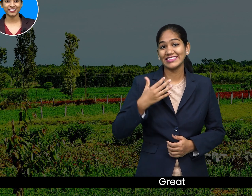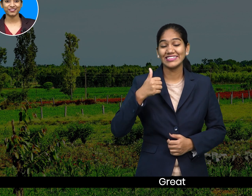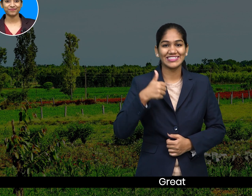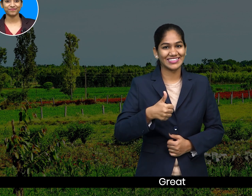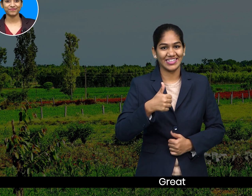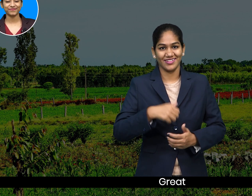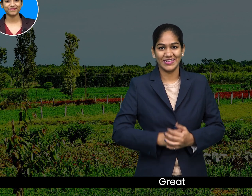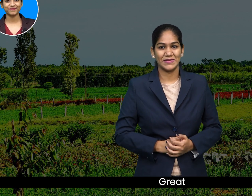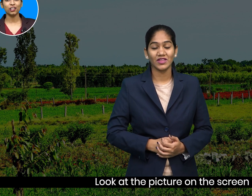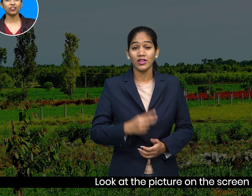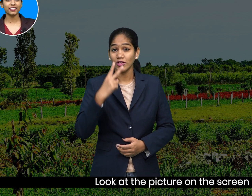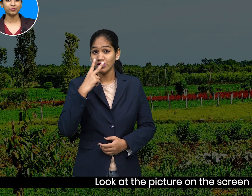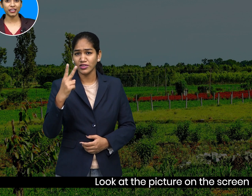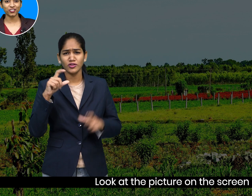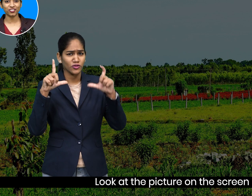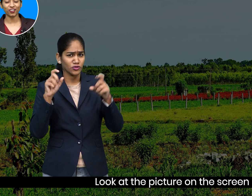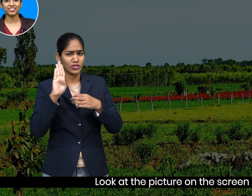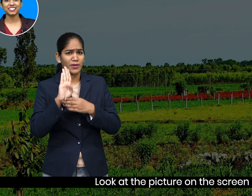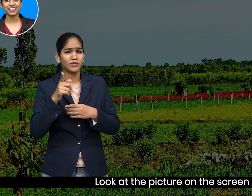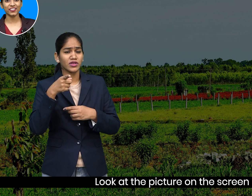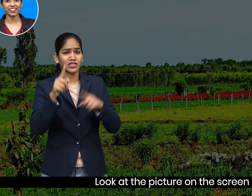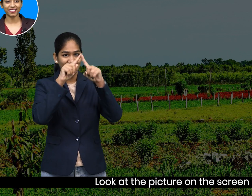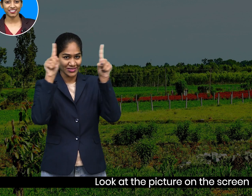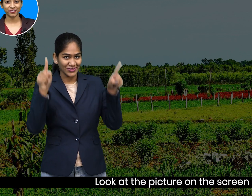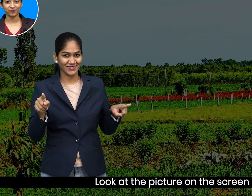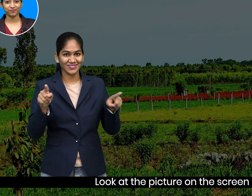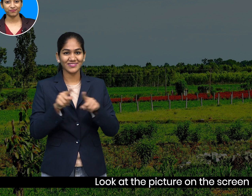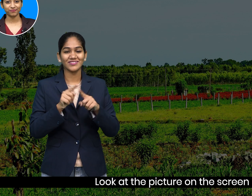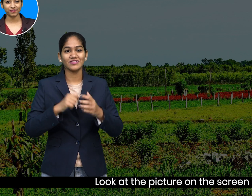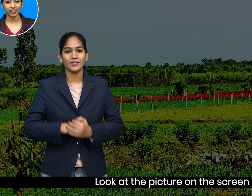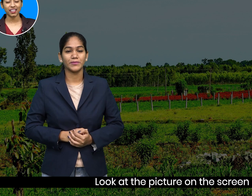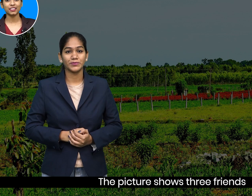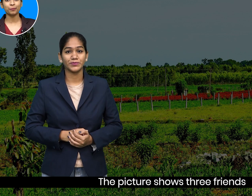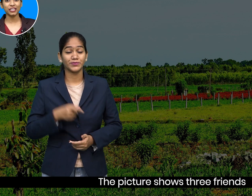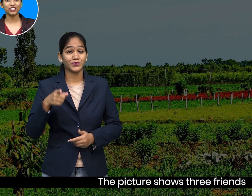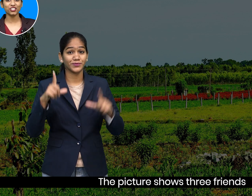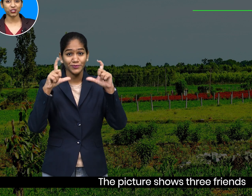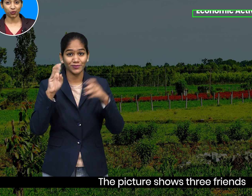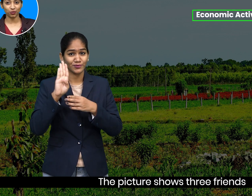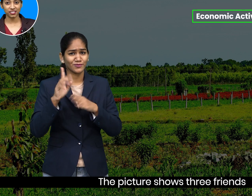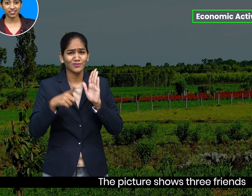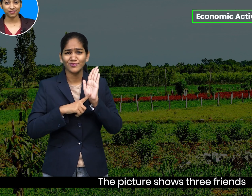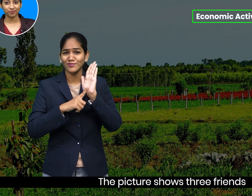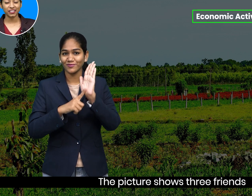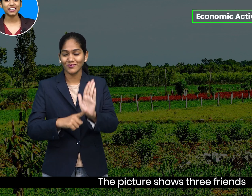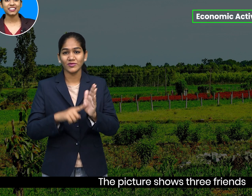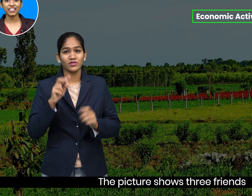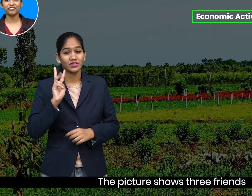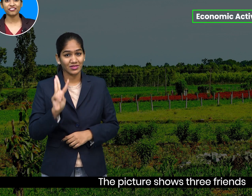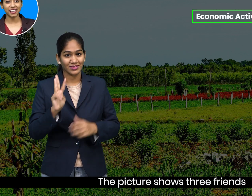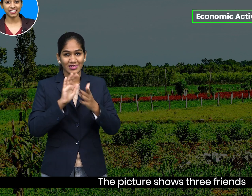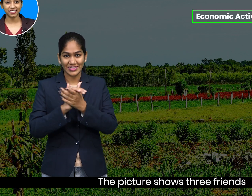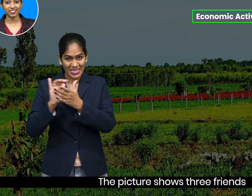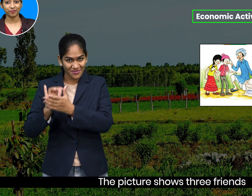Great. Look at the picture on the screen. The picture shows